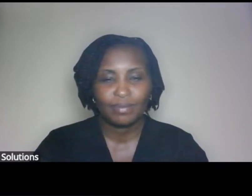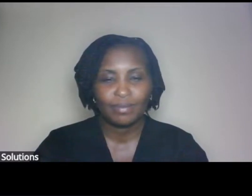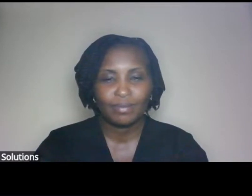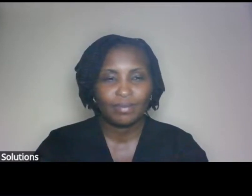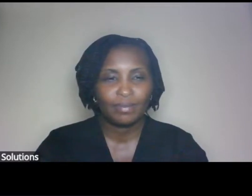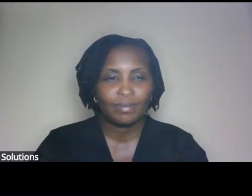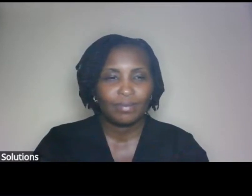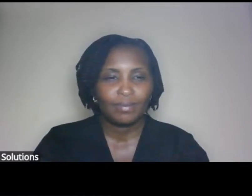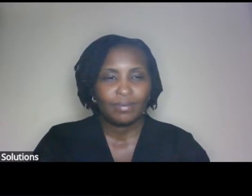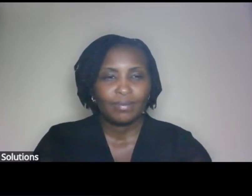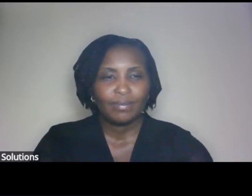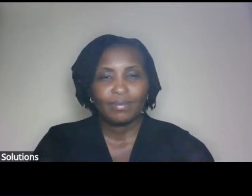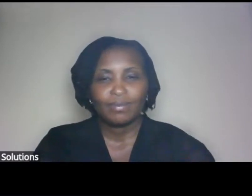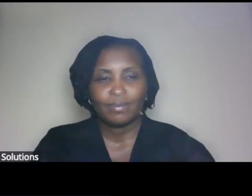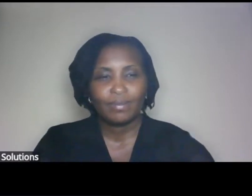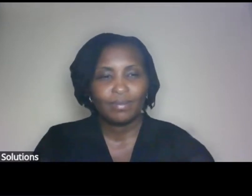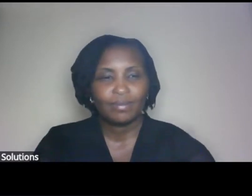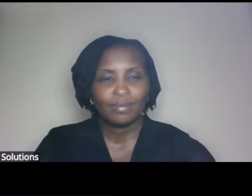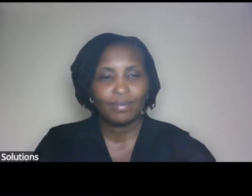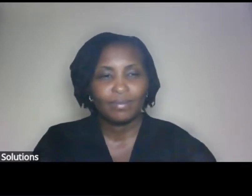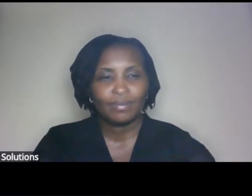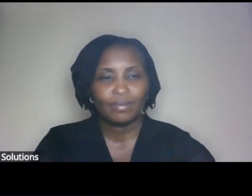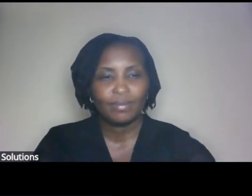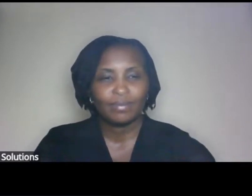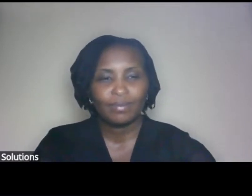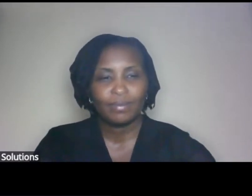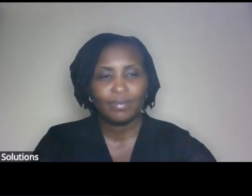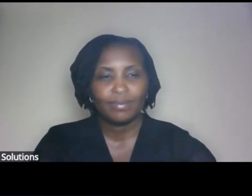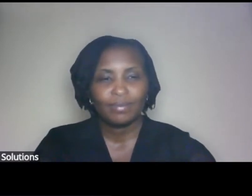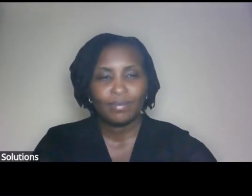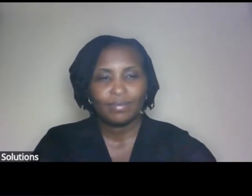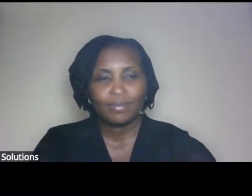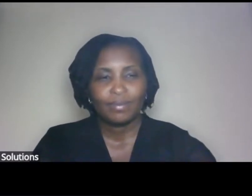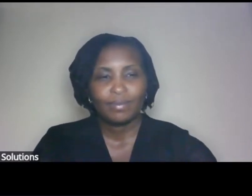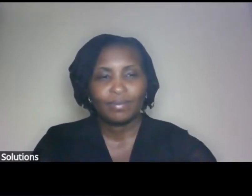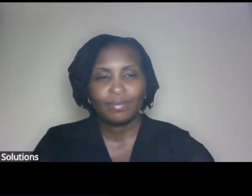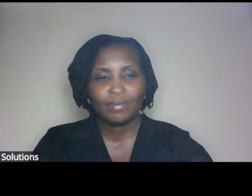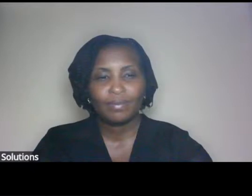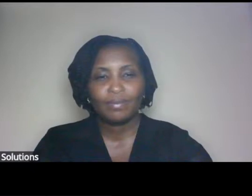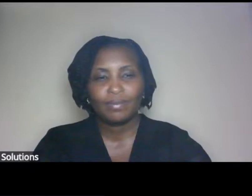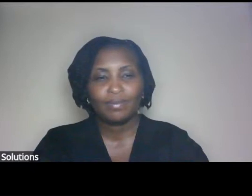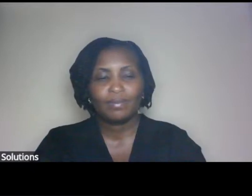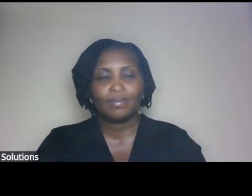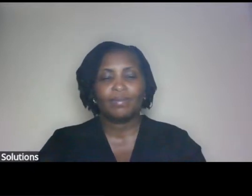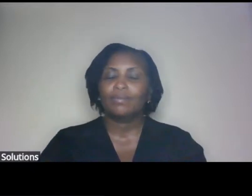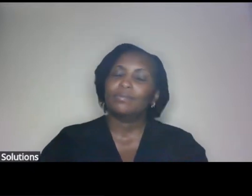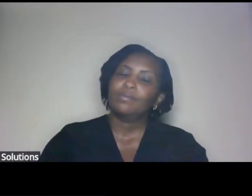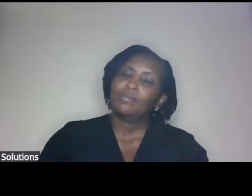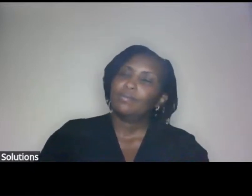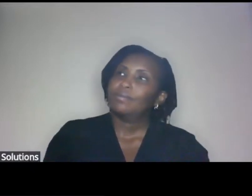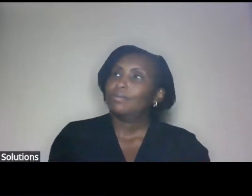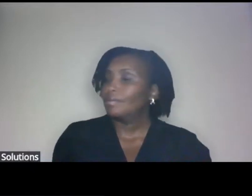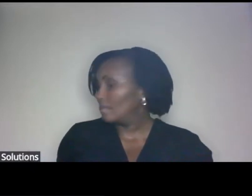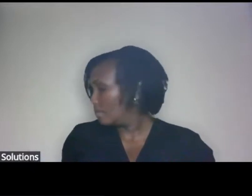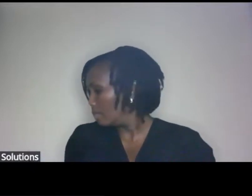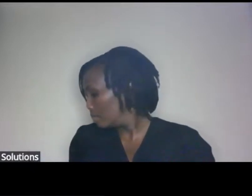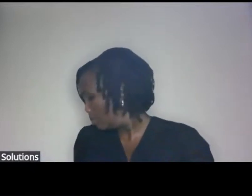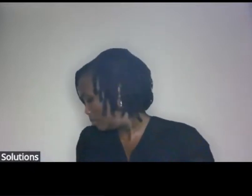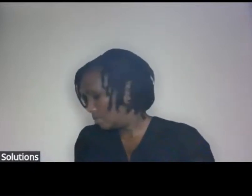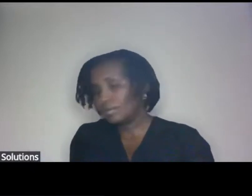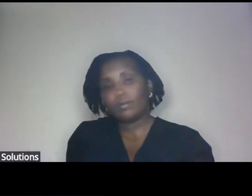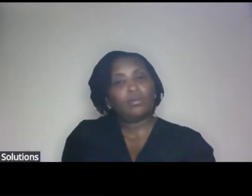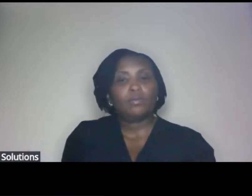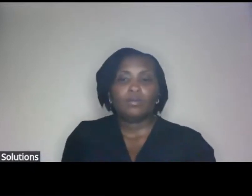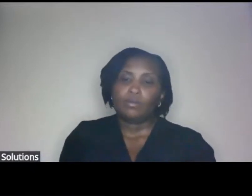get from our religious affiliations, and then be driven by the love and